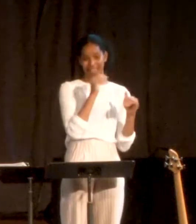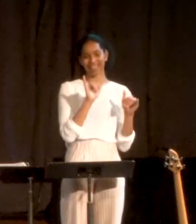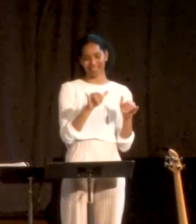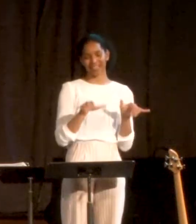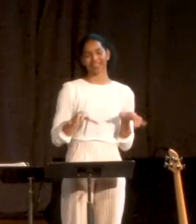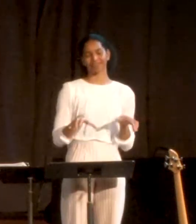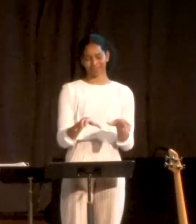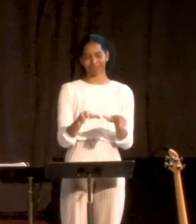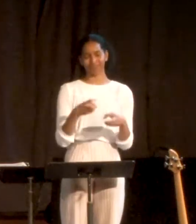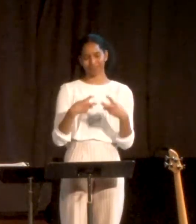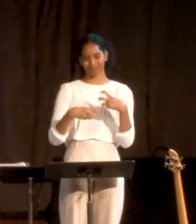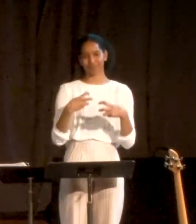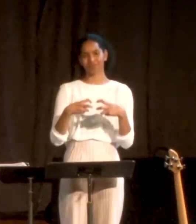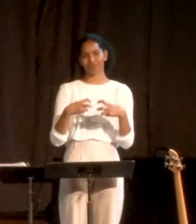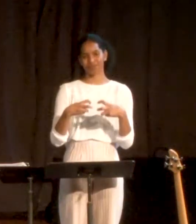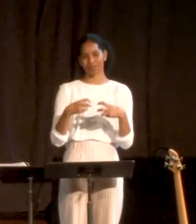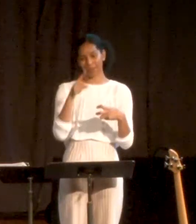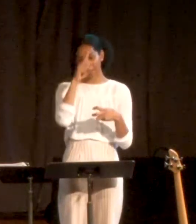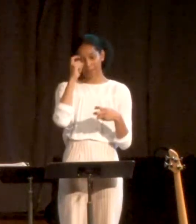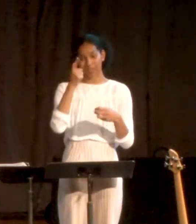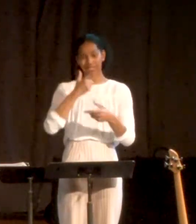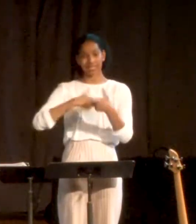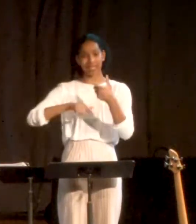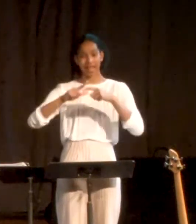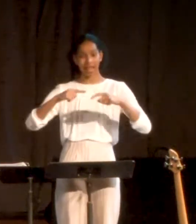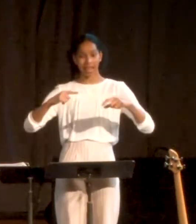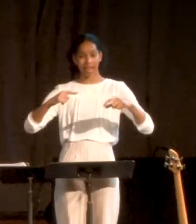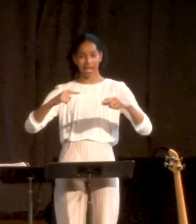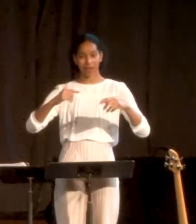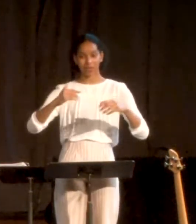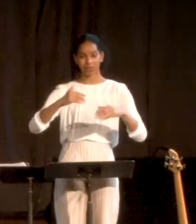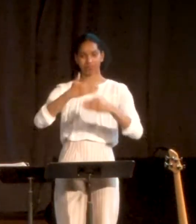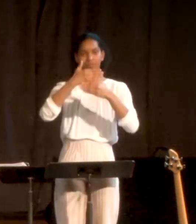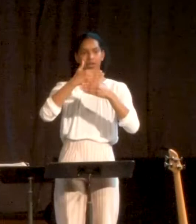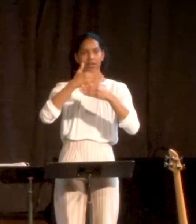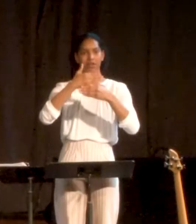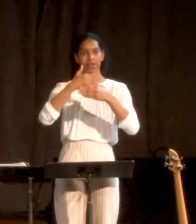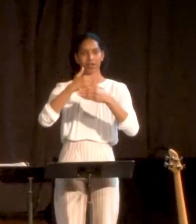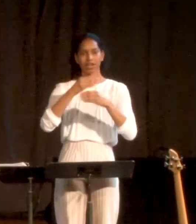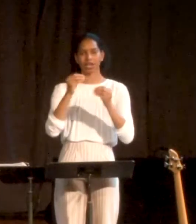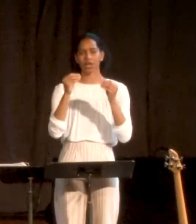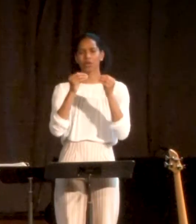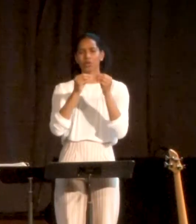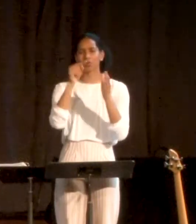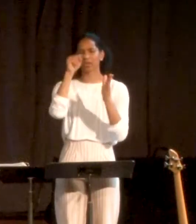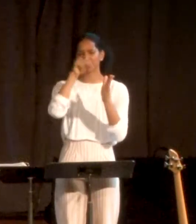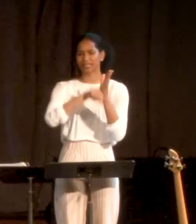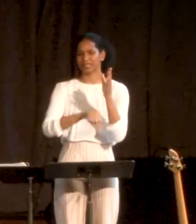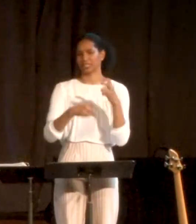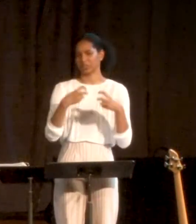But their language barrier tells us something else far more significant.